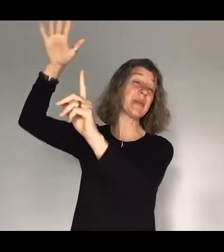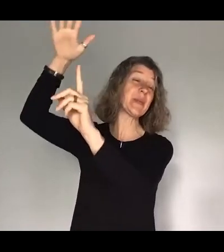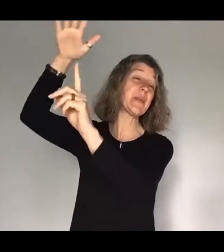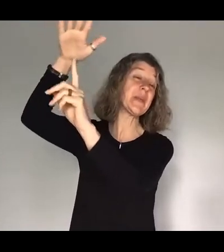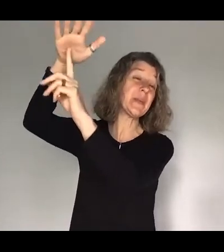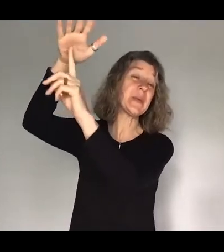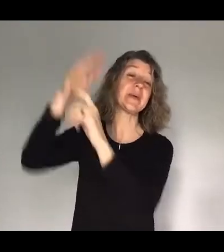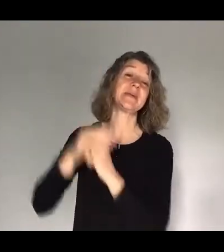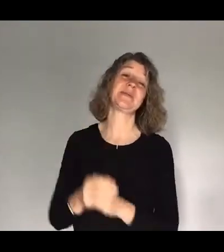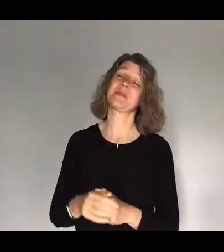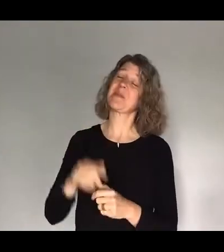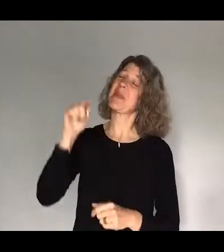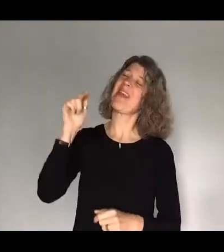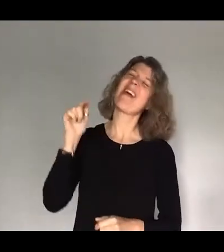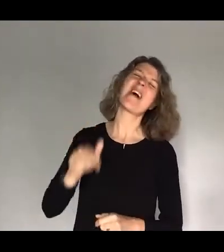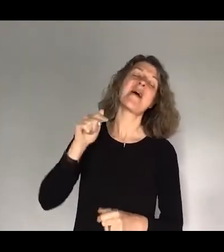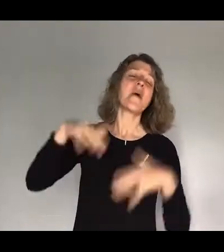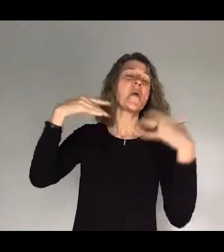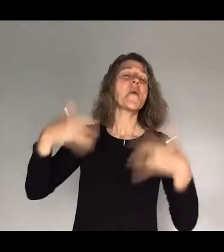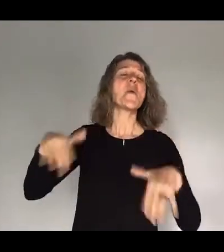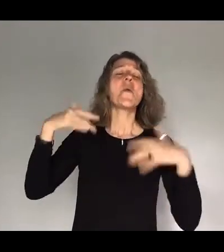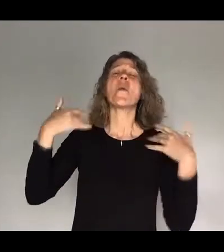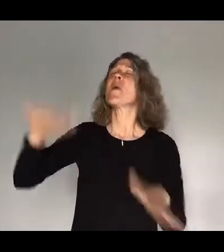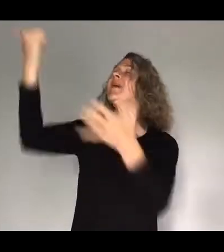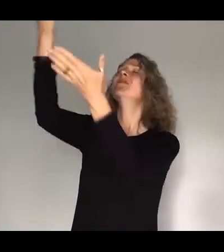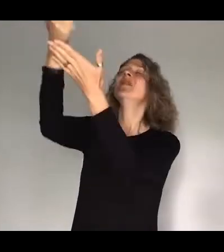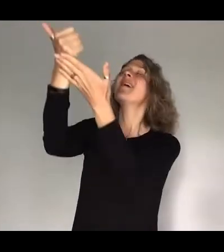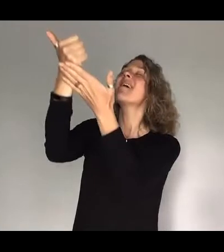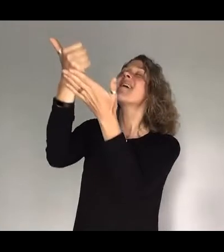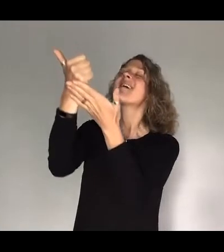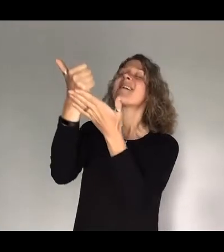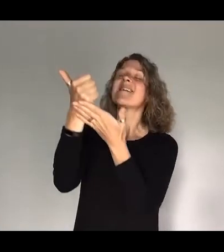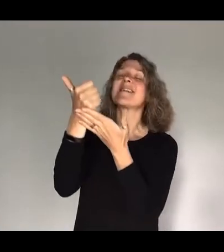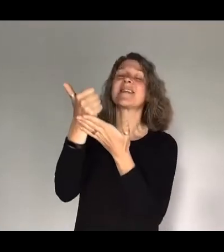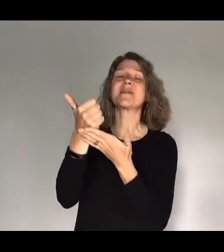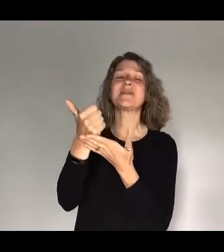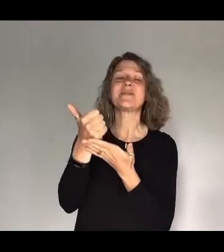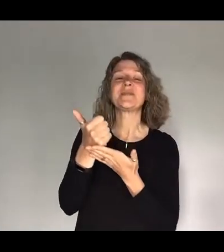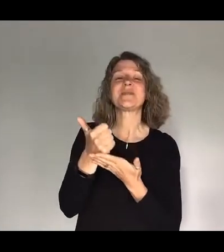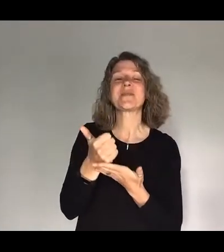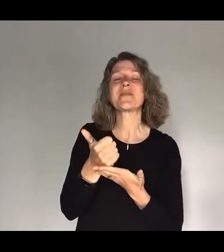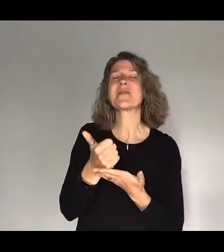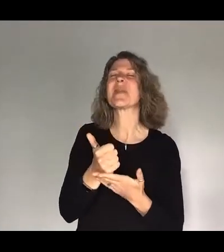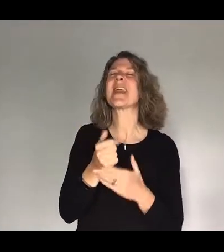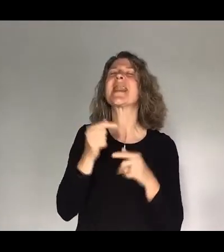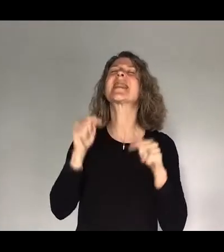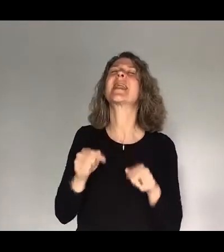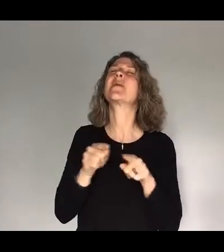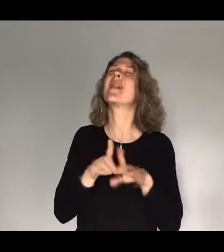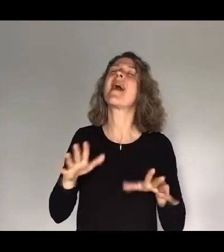This is, this is amazing grace. This is unfailing